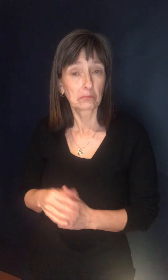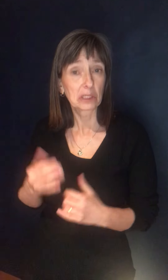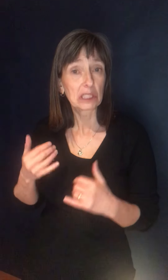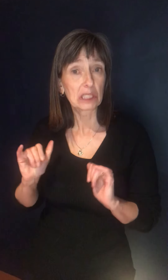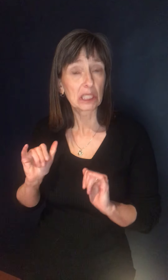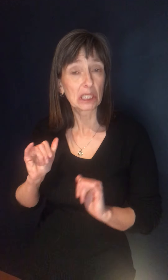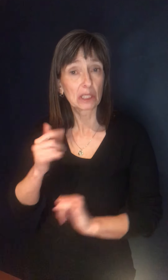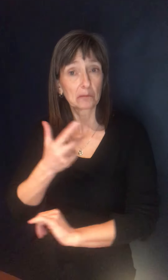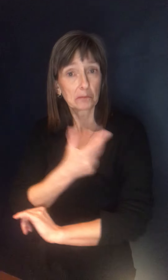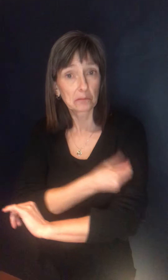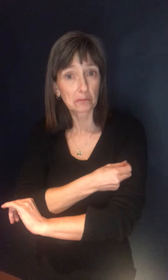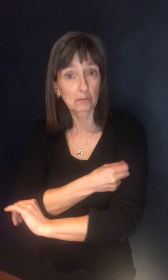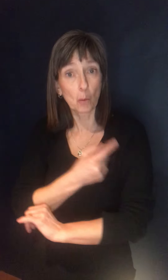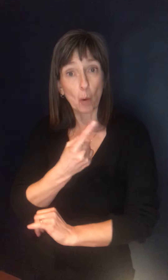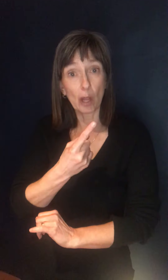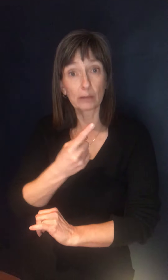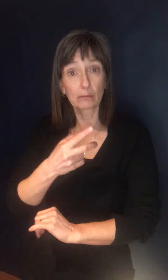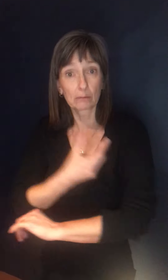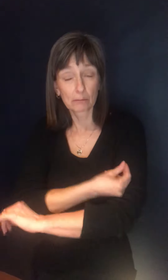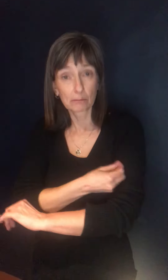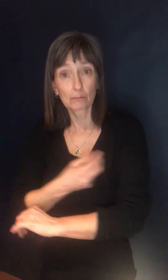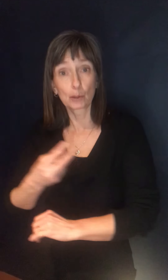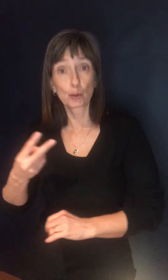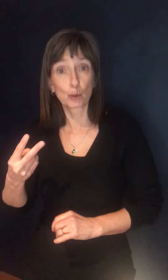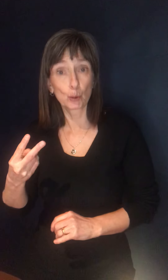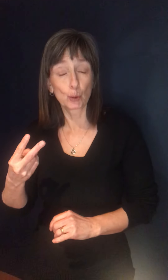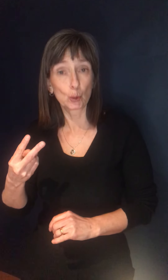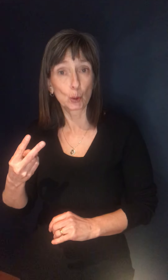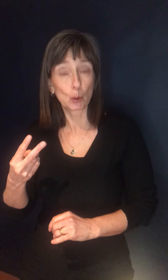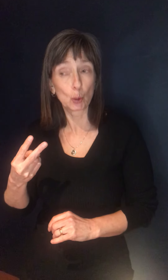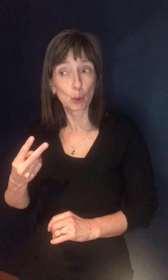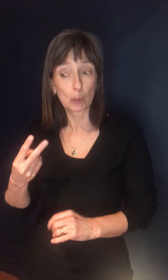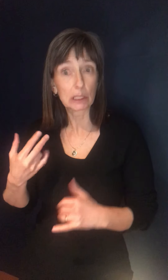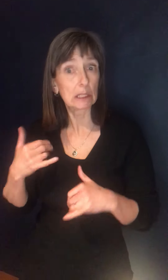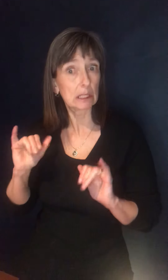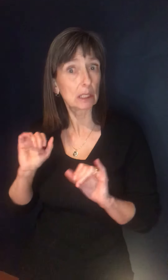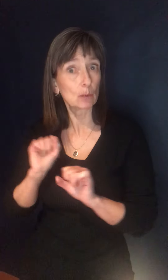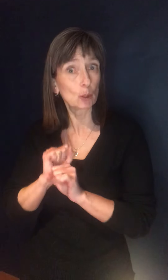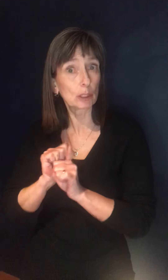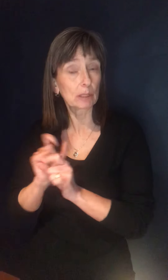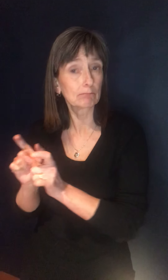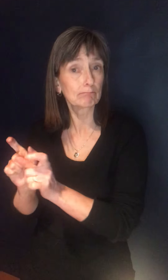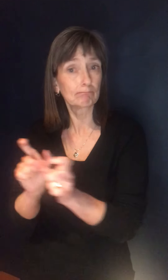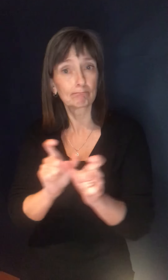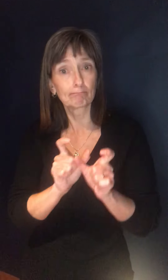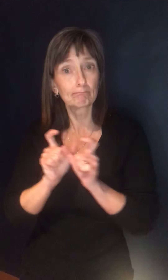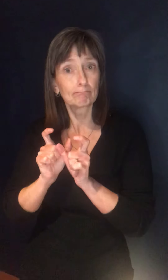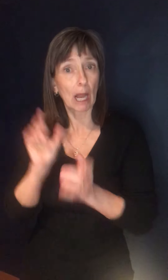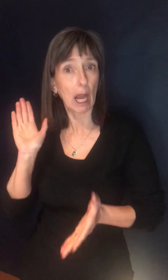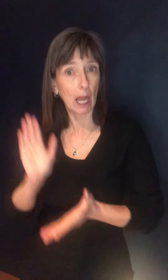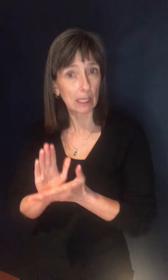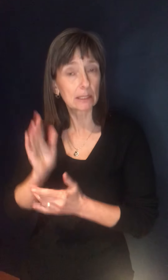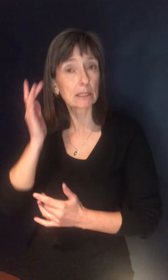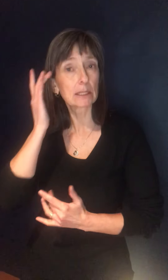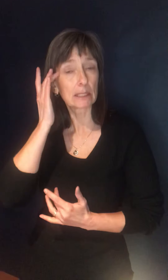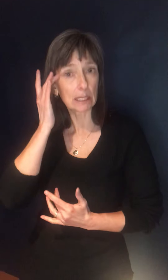immune point of view. We do see a reduction in, uh, in cases and in severe disease and symptomatic disease, even in the elderly. And so